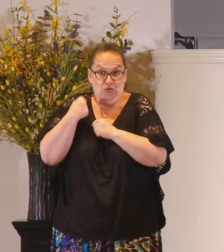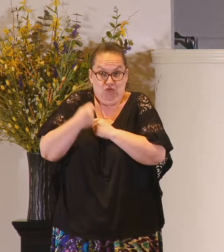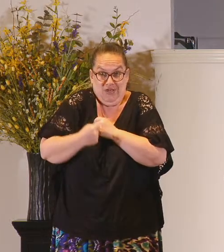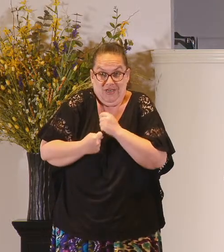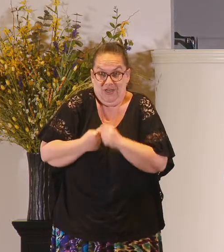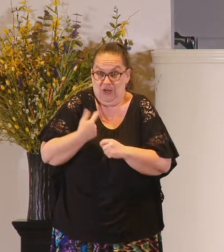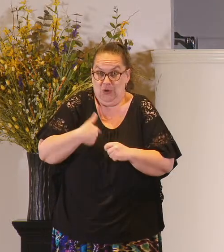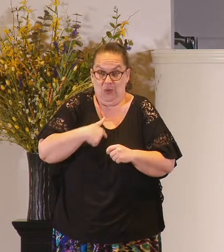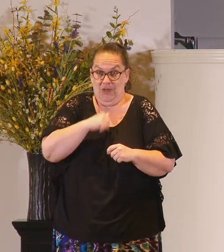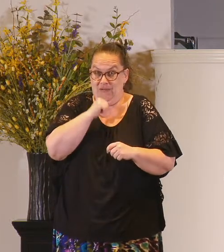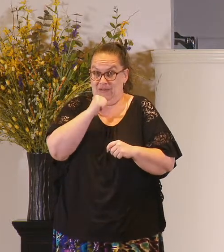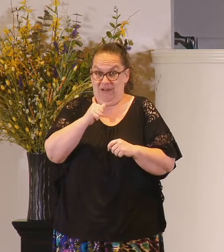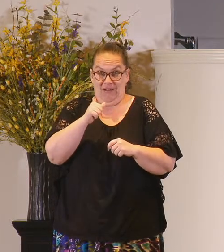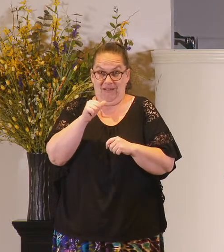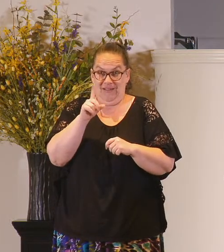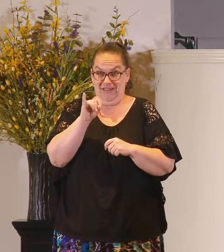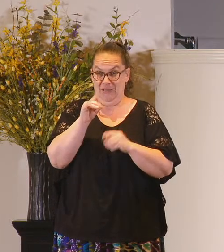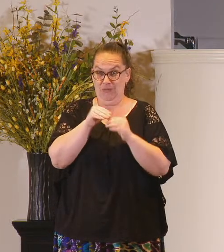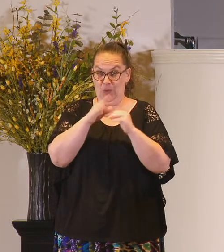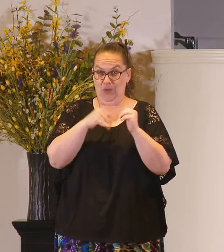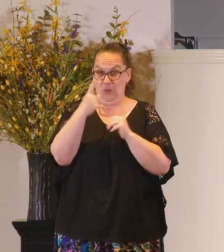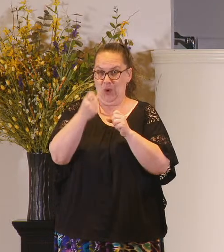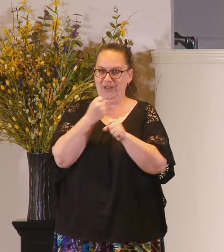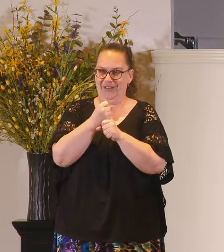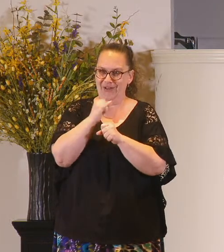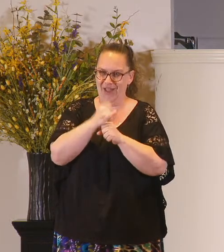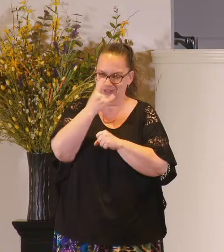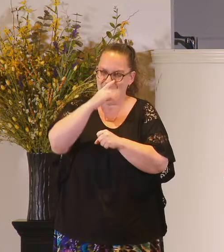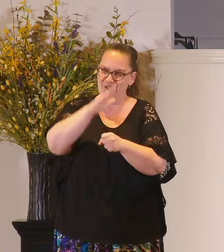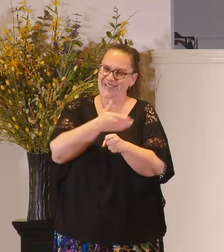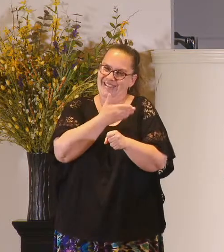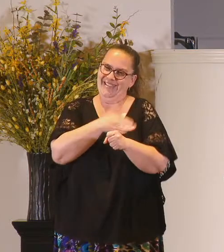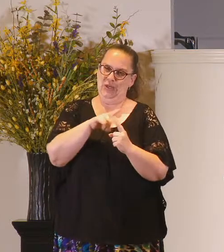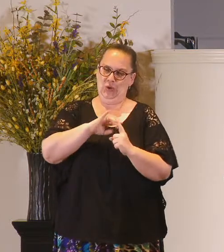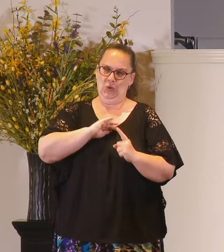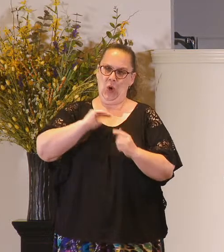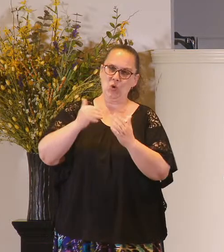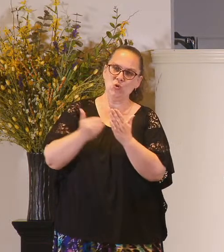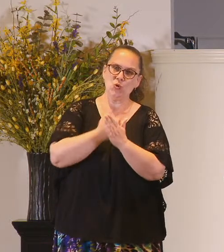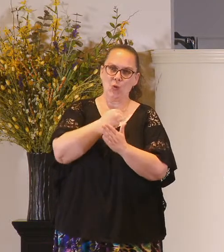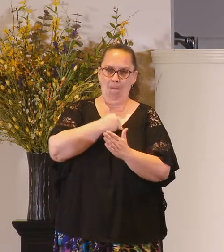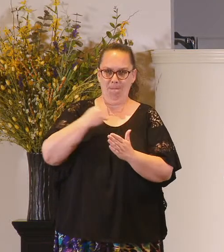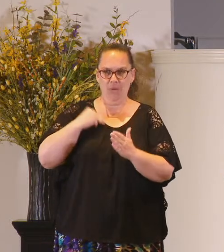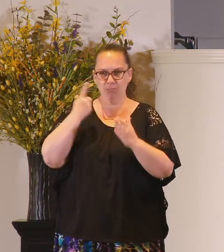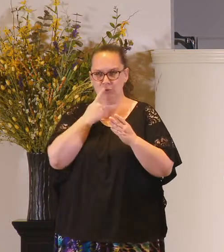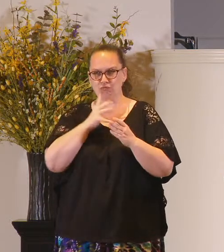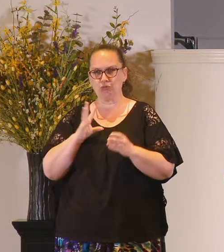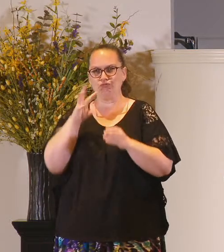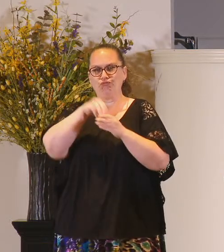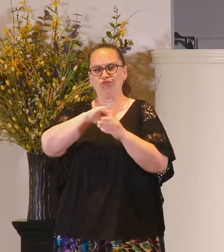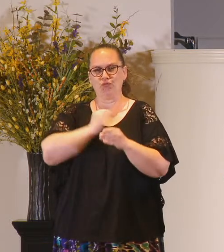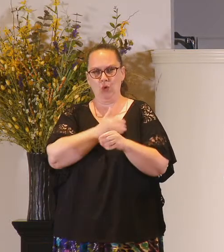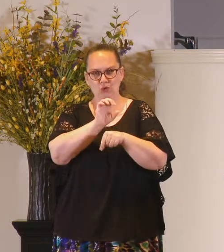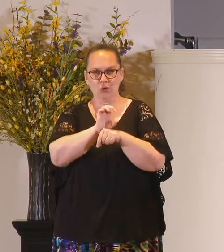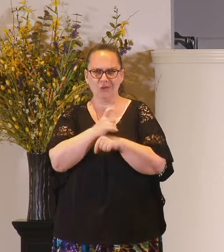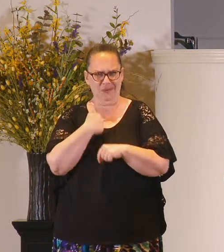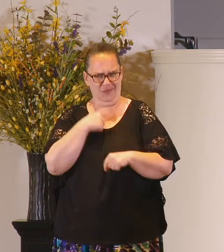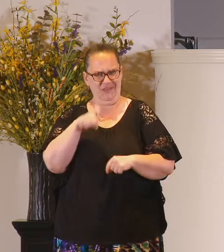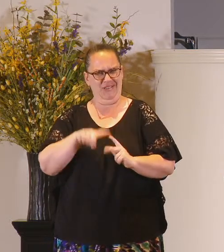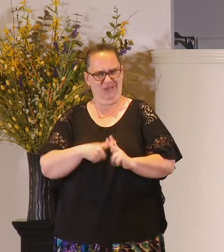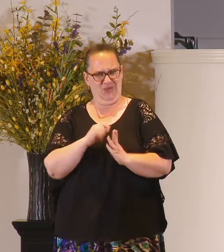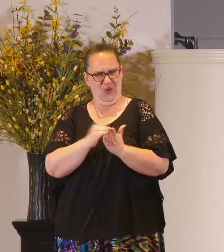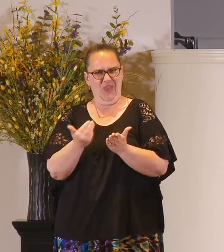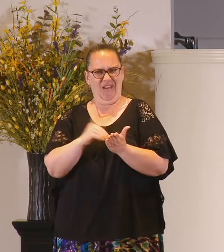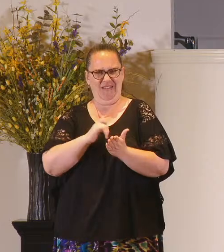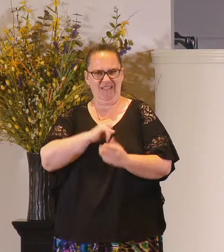haven't lived by in more than a year, and that is to sing our new members into the congregation. So we kind of need to get back to that, I